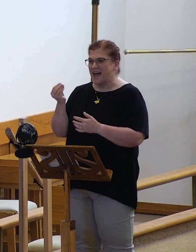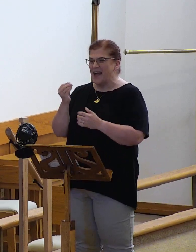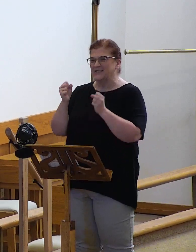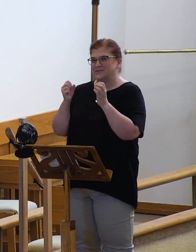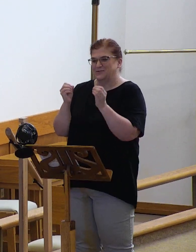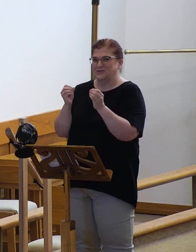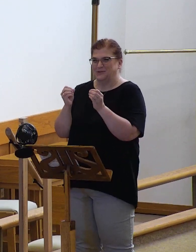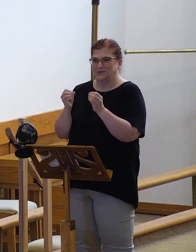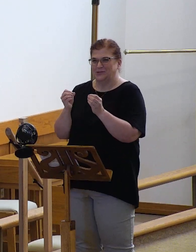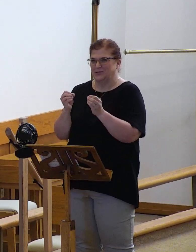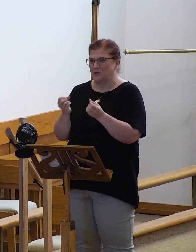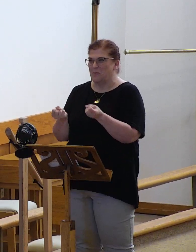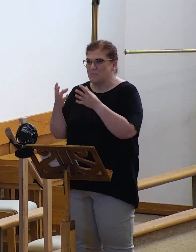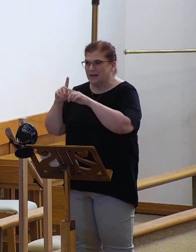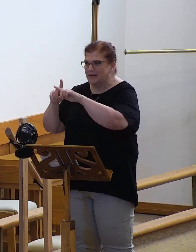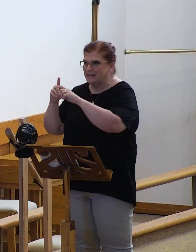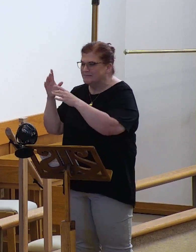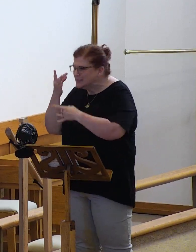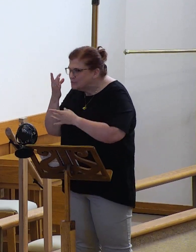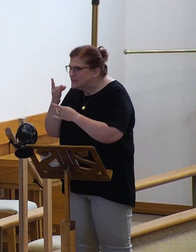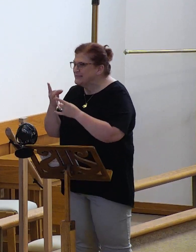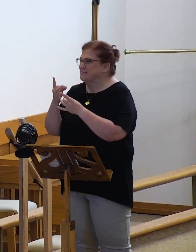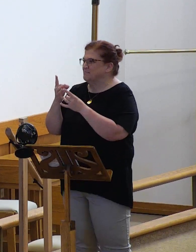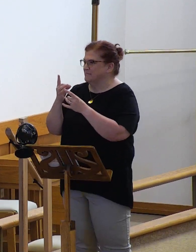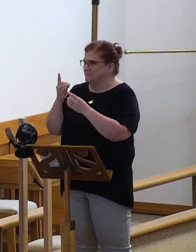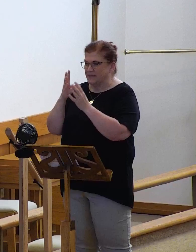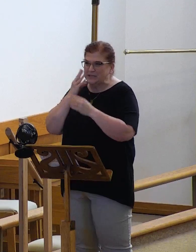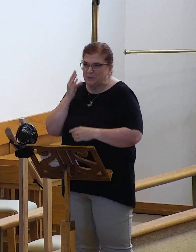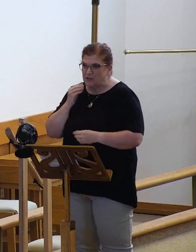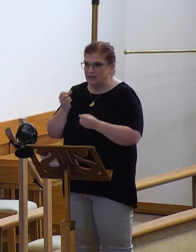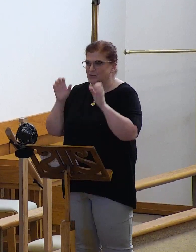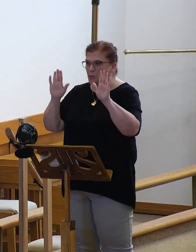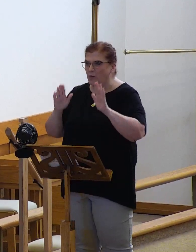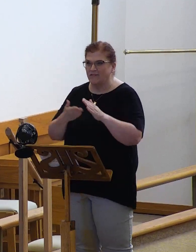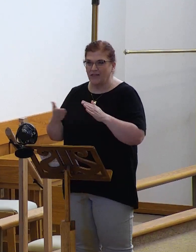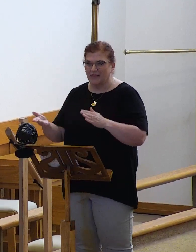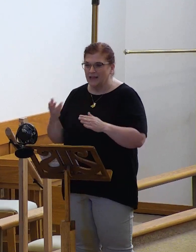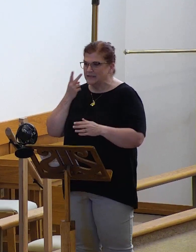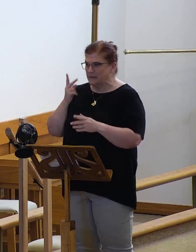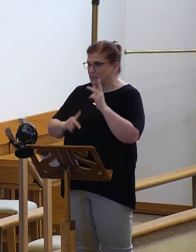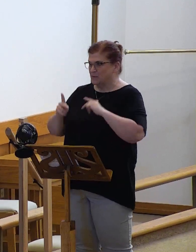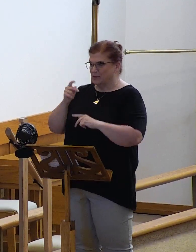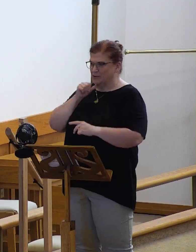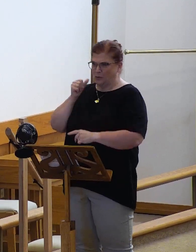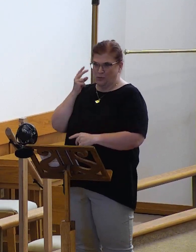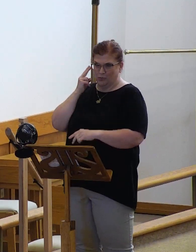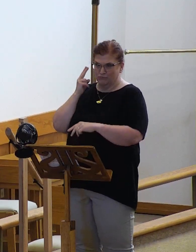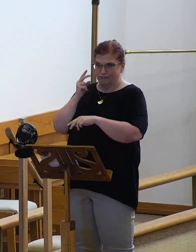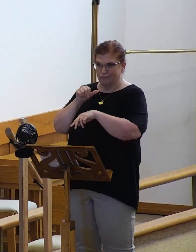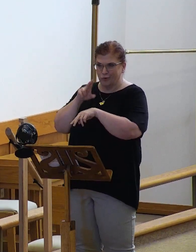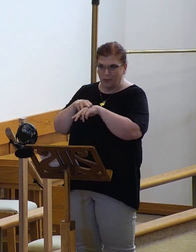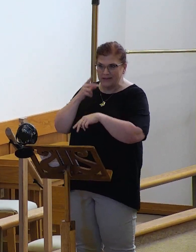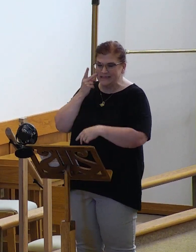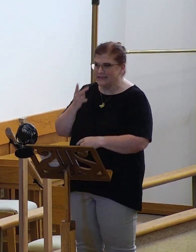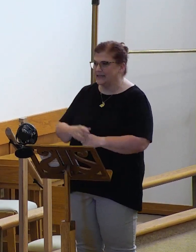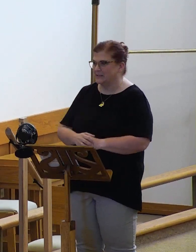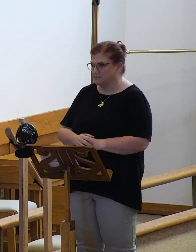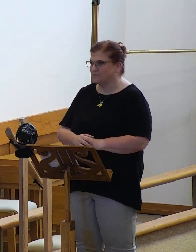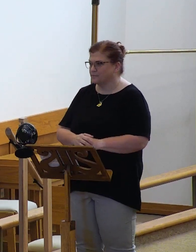So lots of kind of interesting experiences, wonderful things, seeing folks that you don't normally see. And